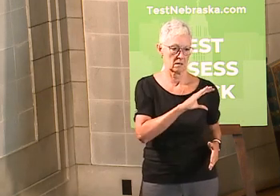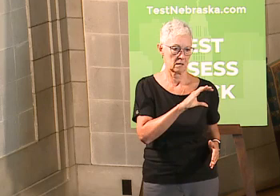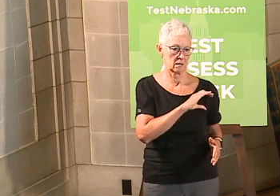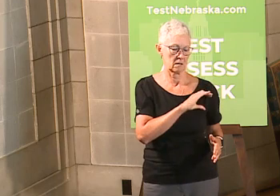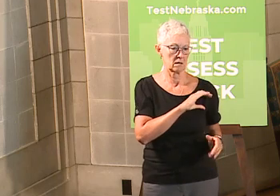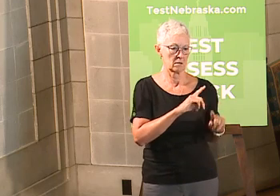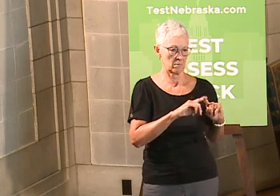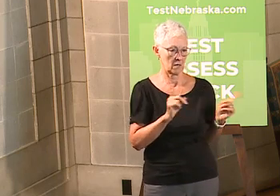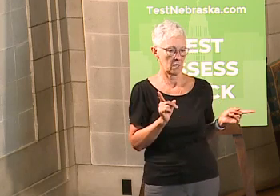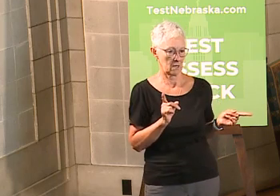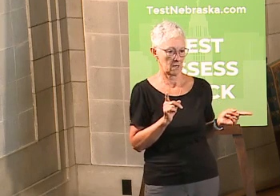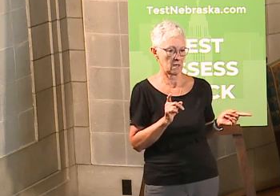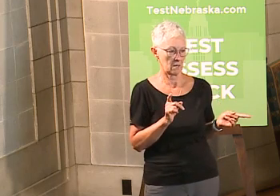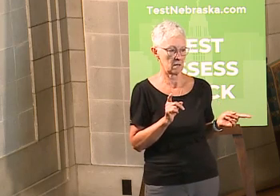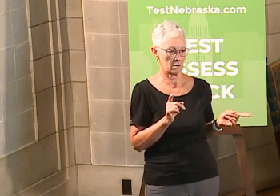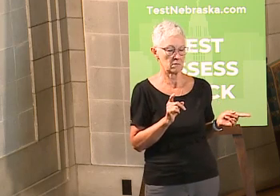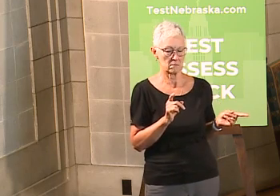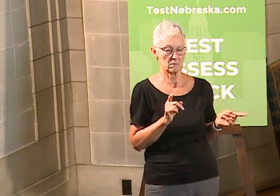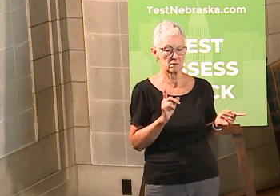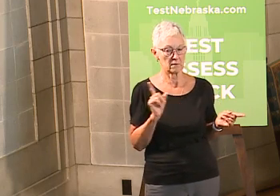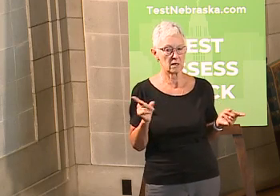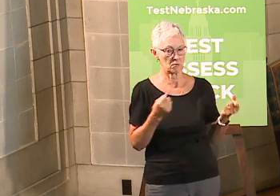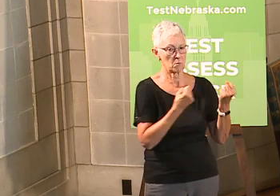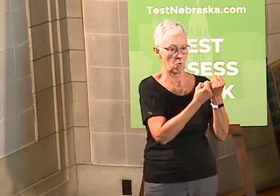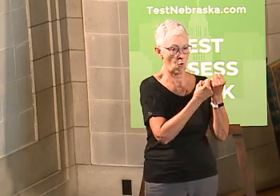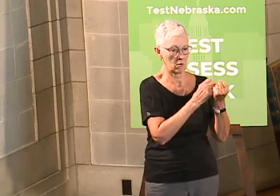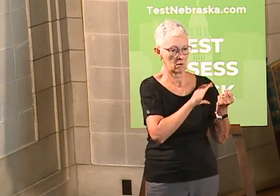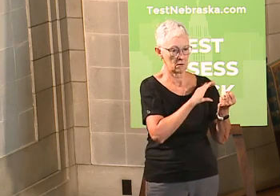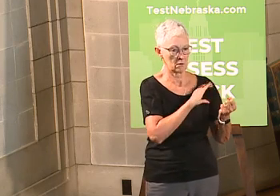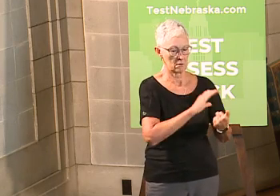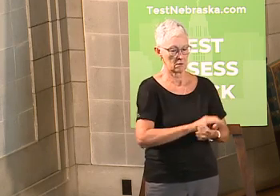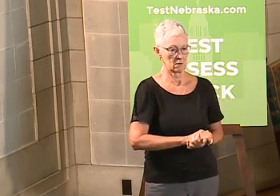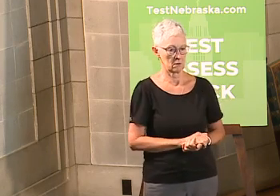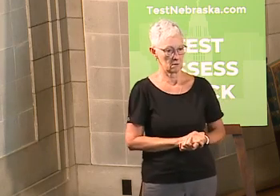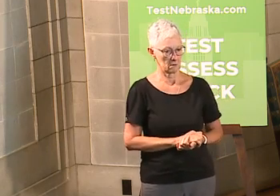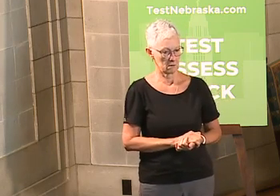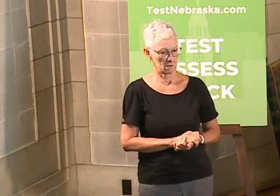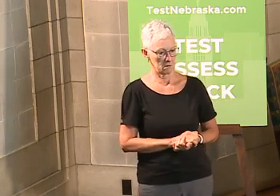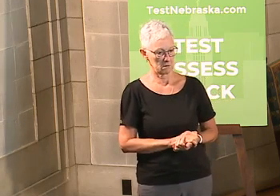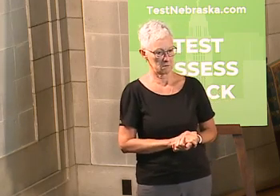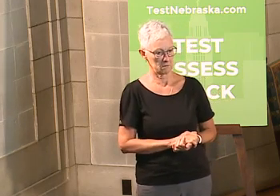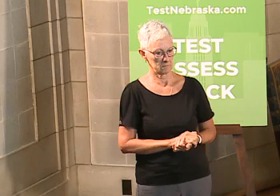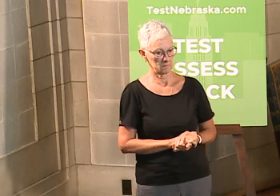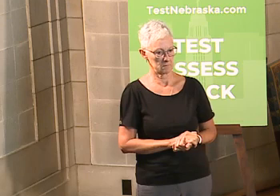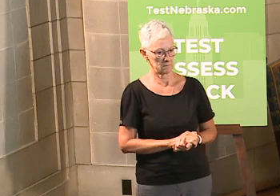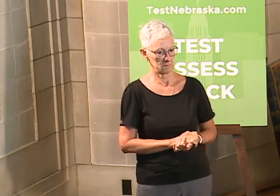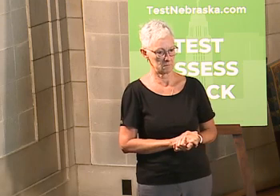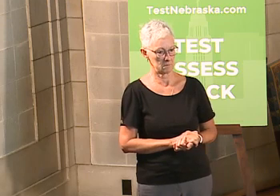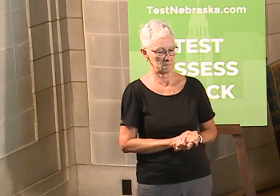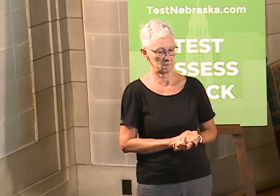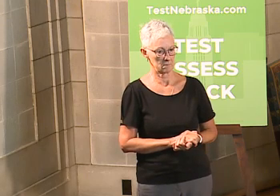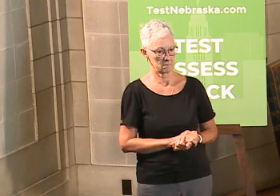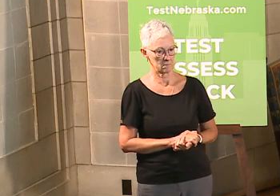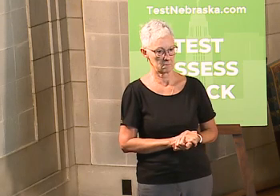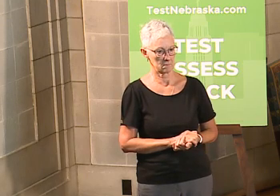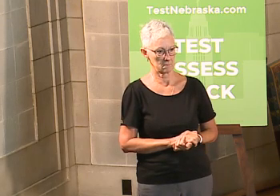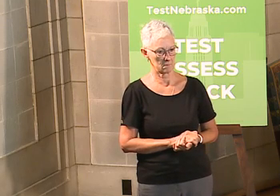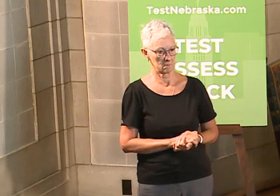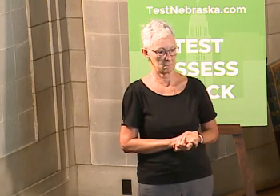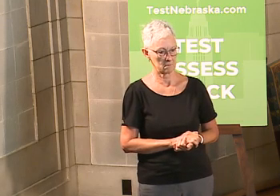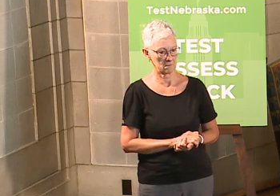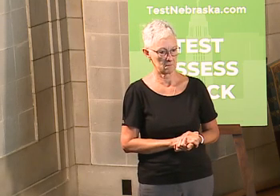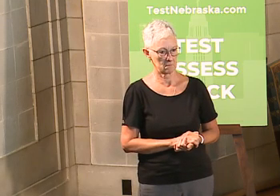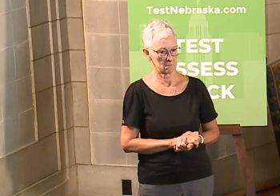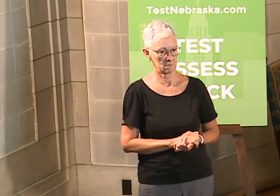You want to comment on the environmental trust? There's a group called the Friends of the Environmental Trust. They put out a press